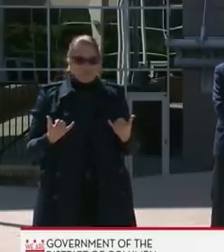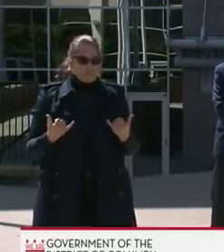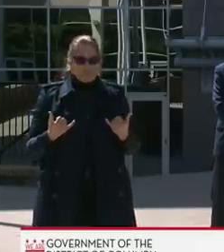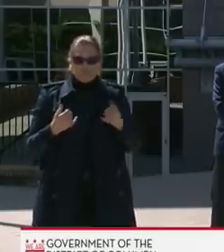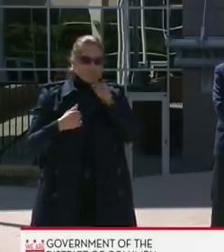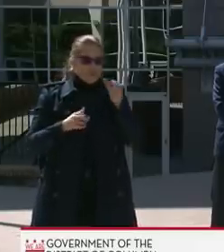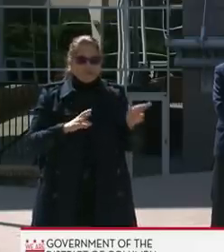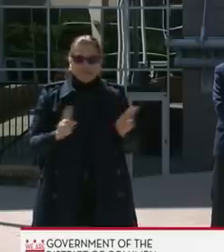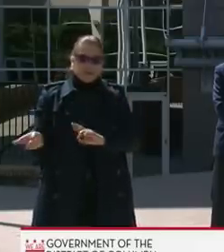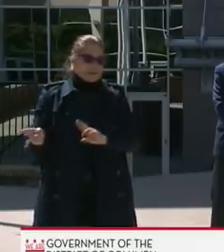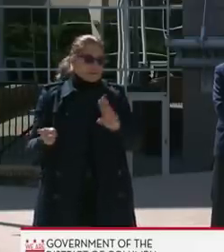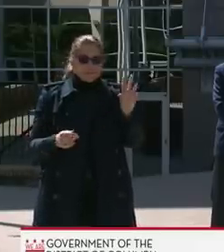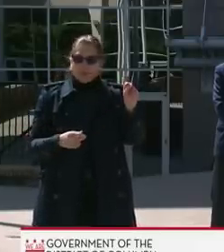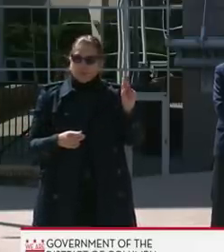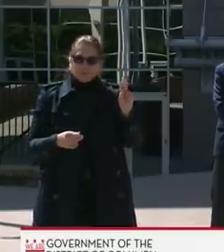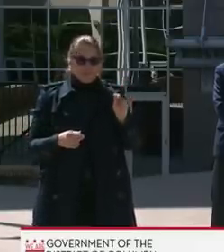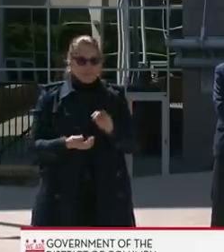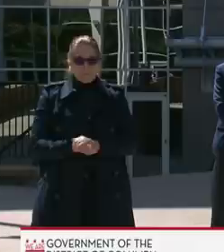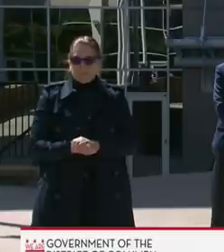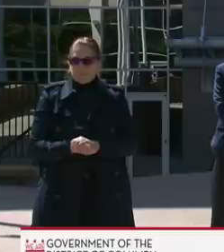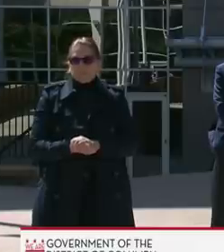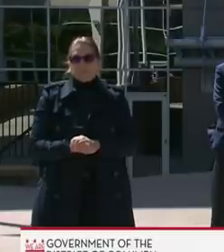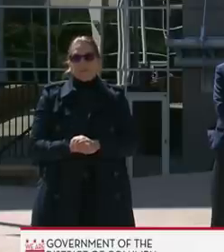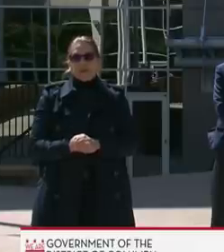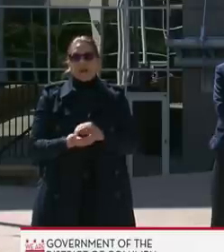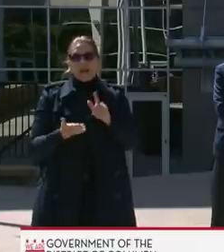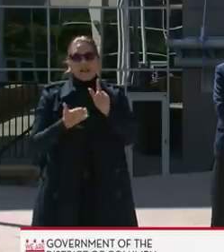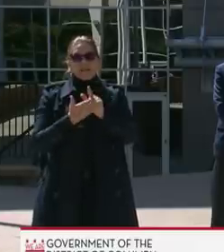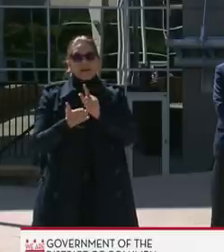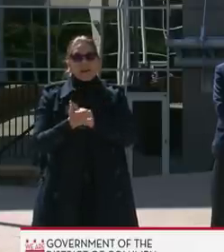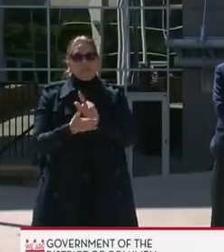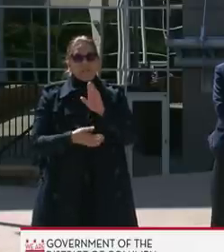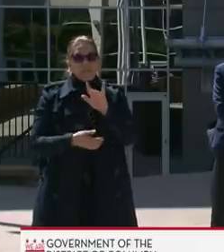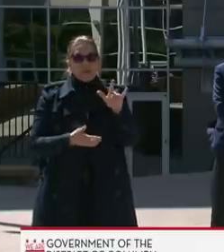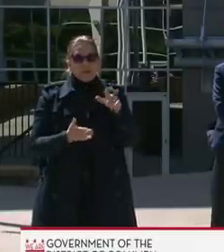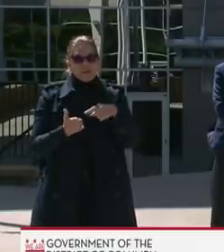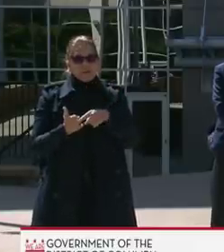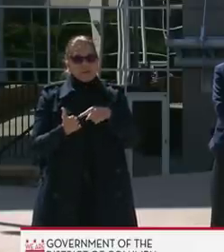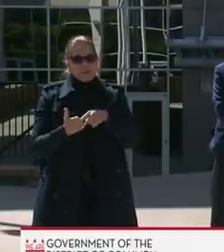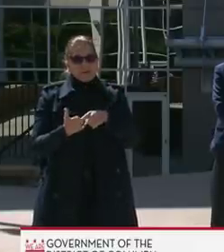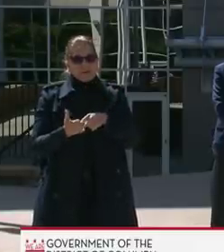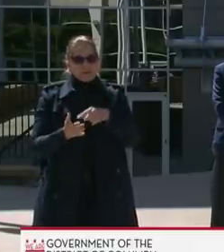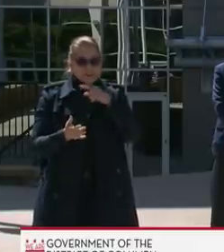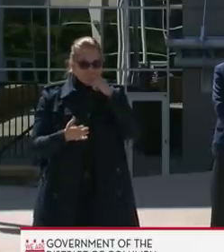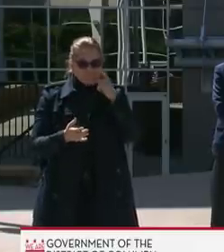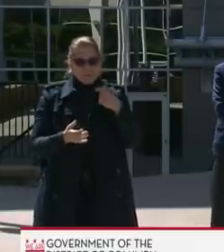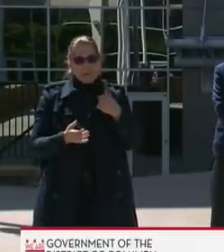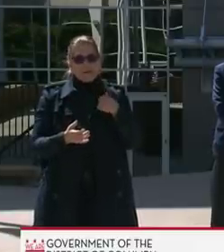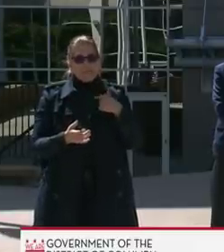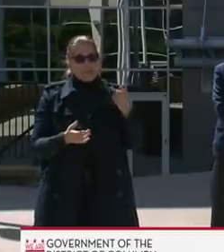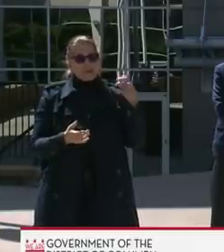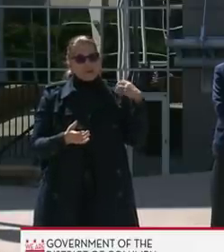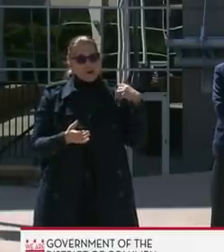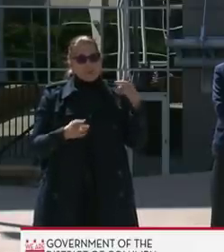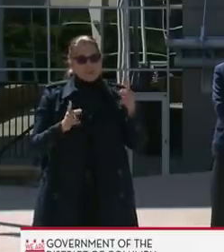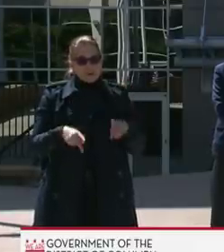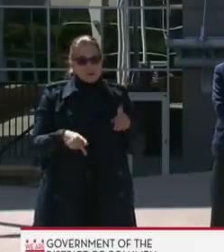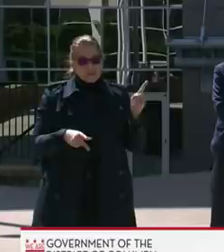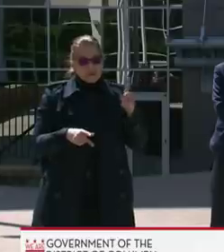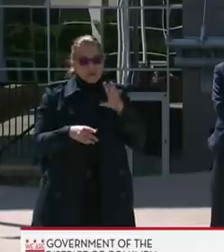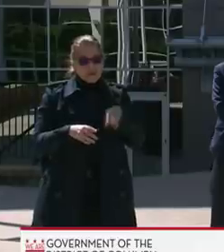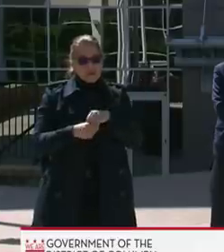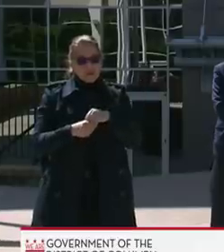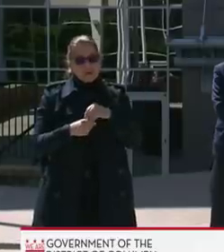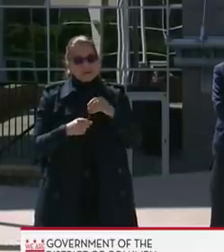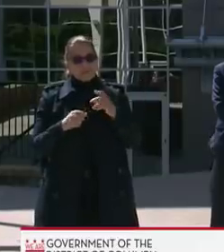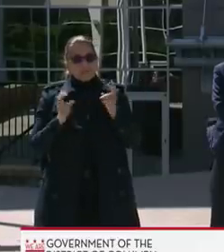that we asked the chairman to include was extending the public health